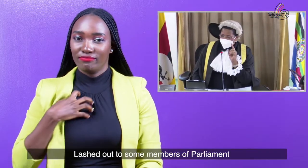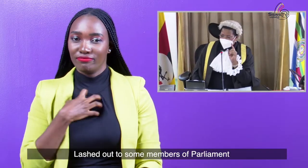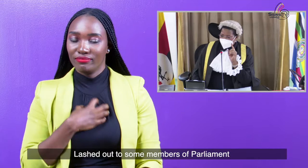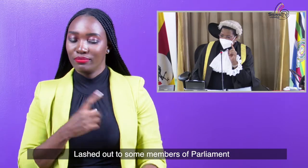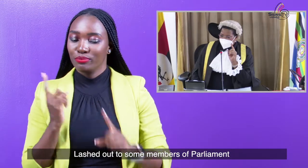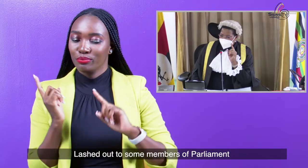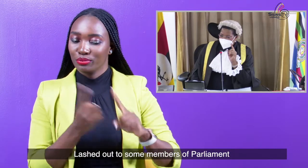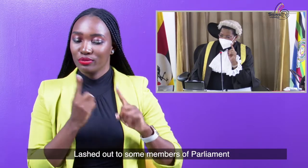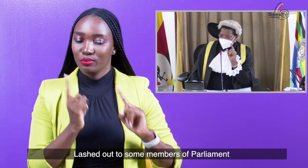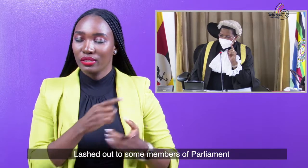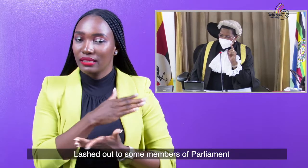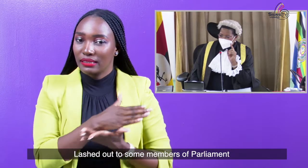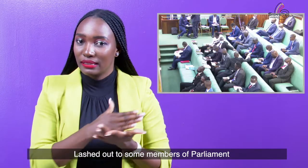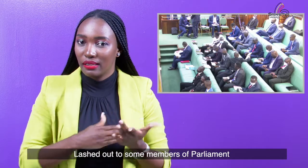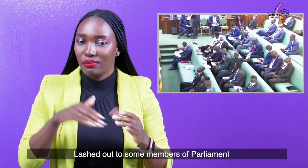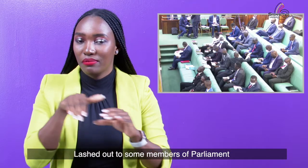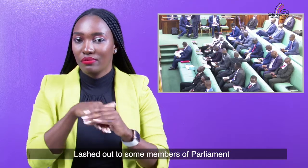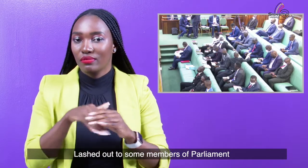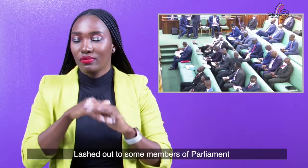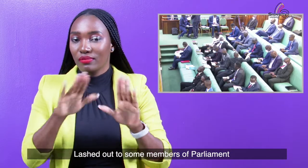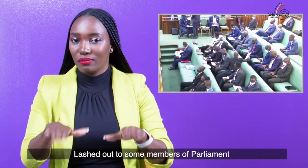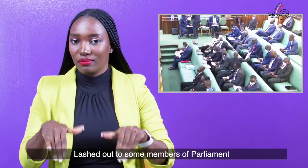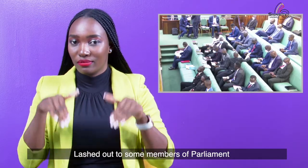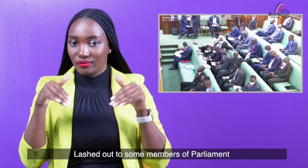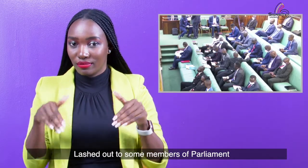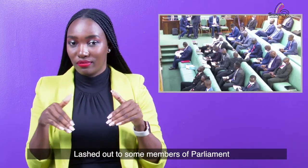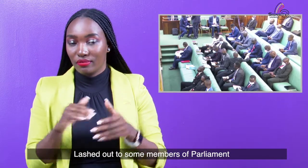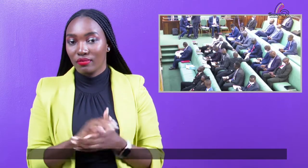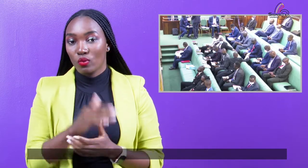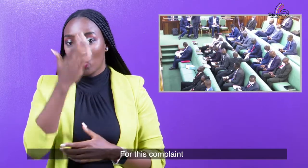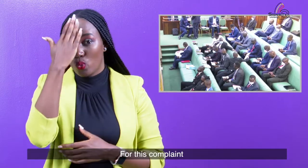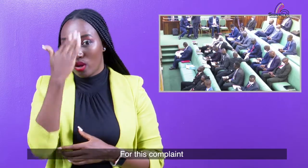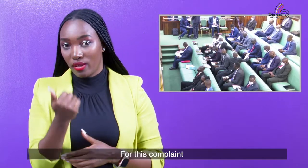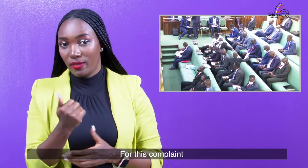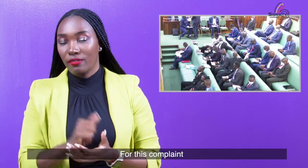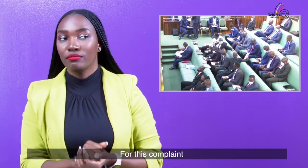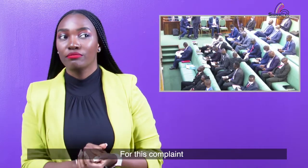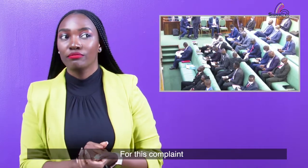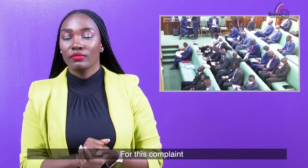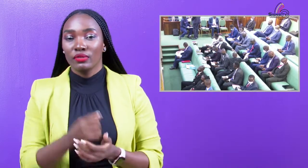lashed out on some members of Parliament for this complaint.